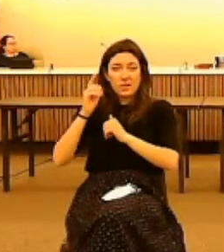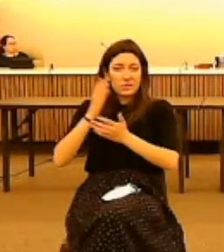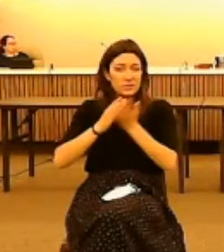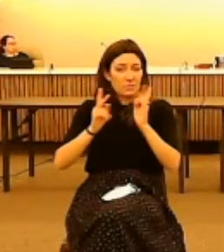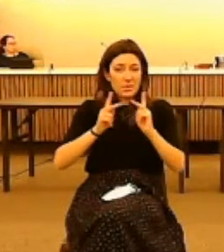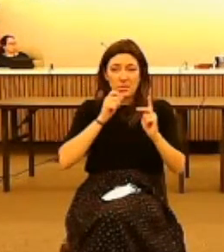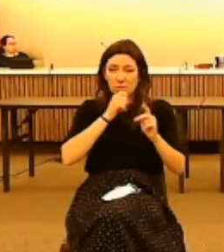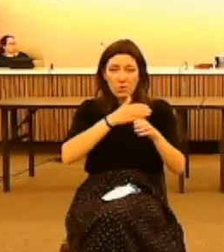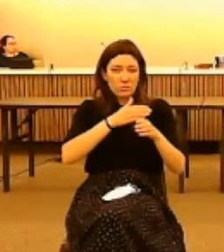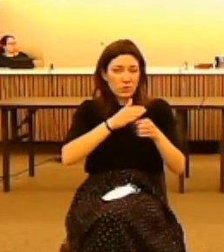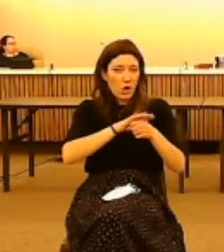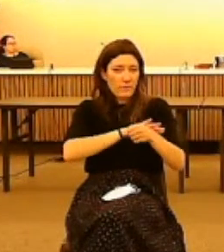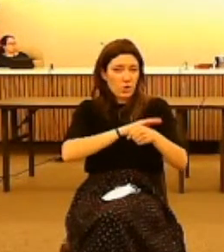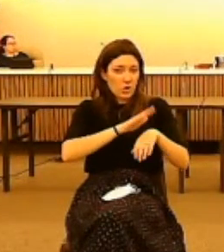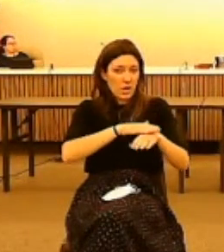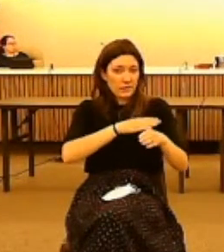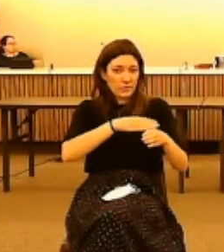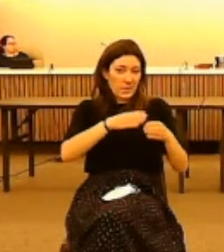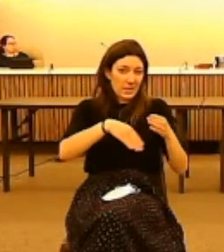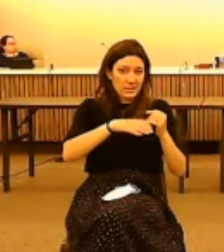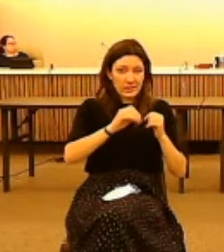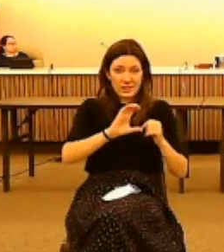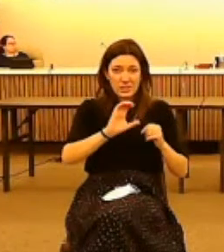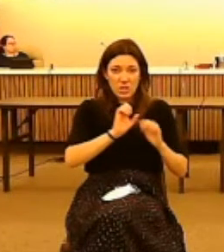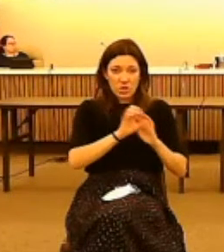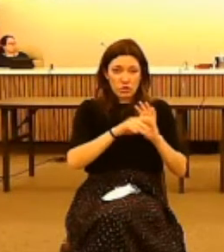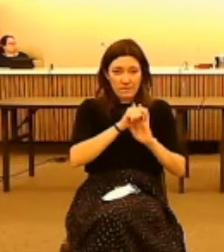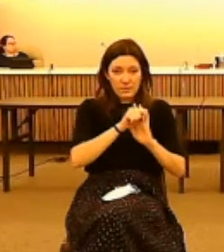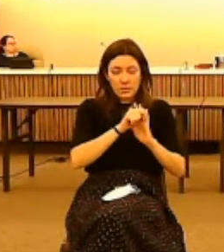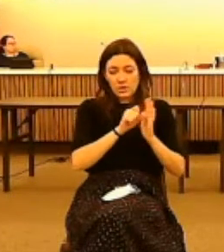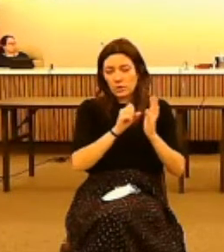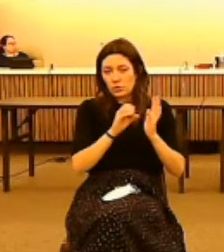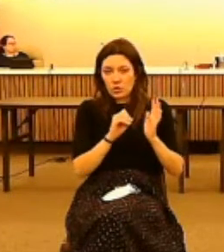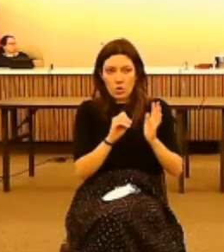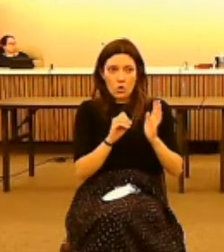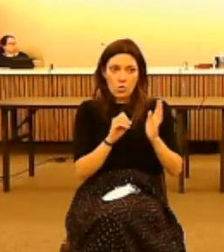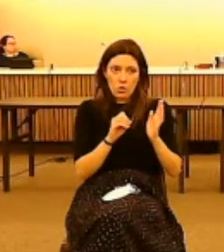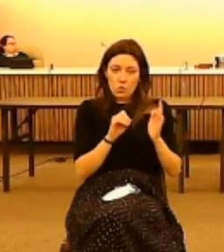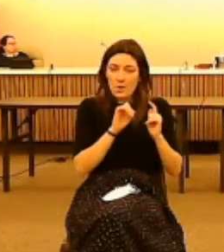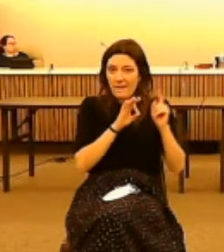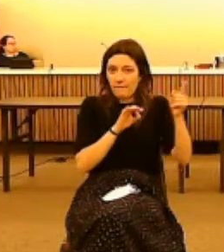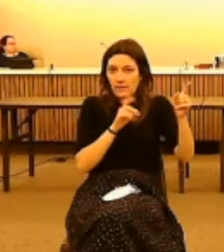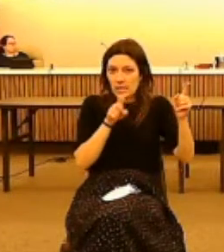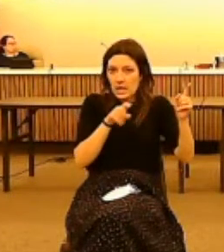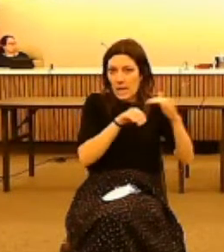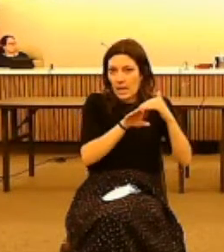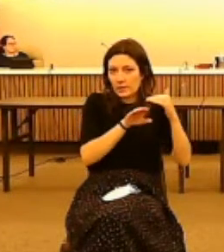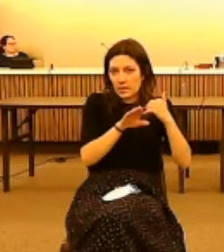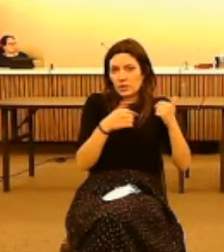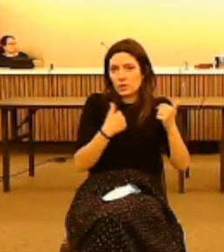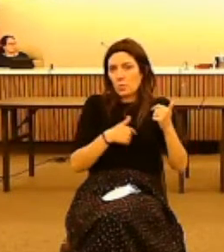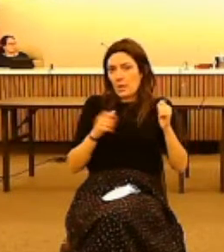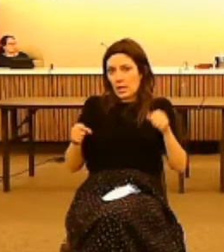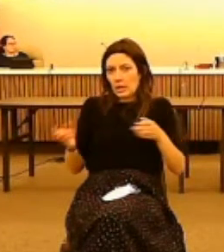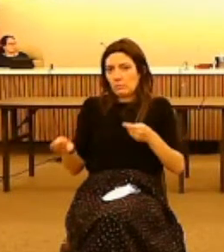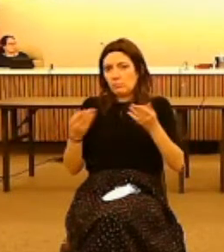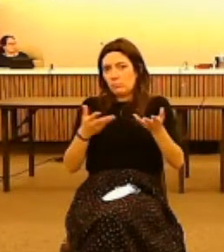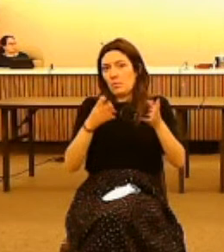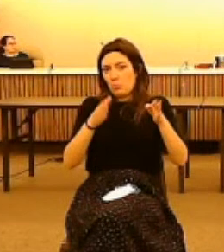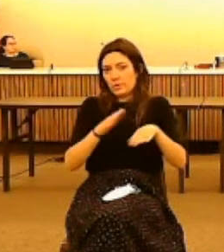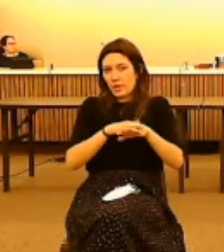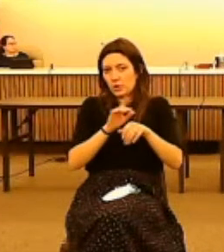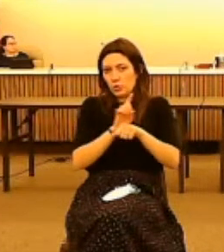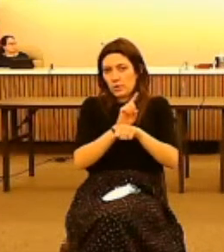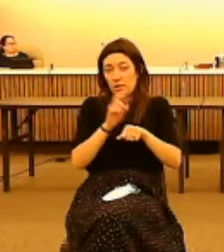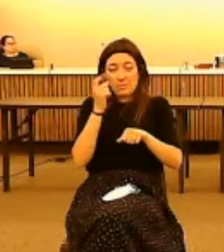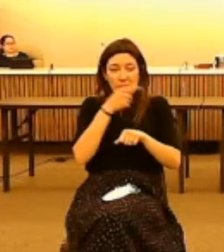the weekends from dispatch. So in that case, if they need access, we'll respond because we have someone on duty, but they have to pay the